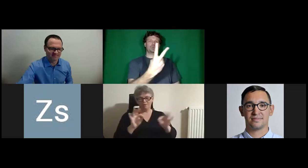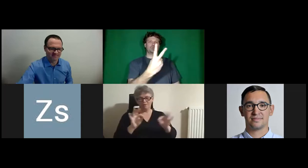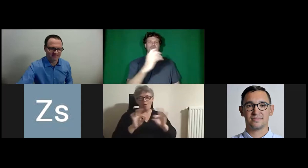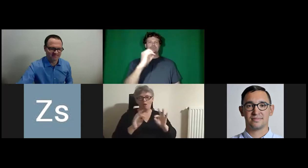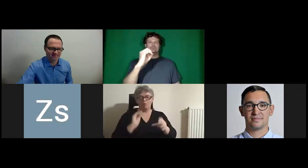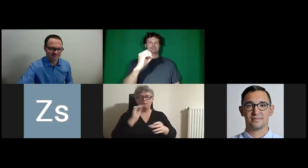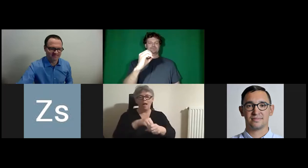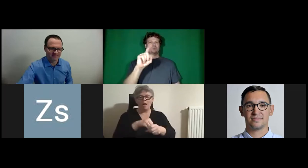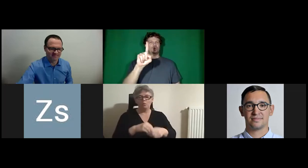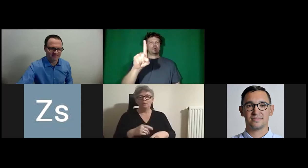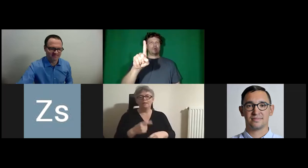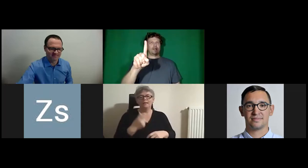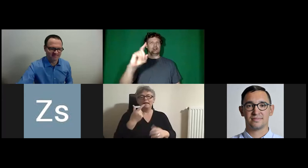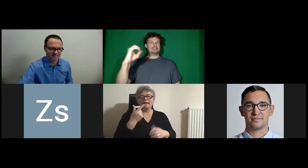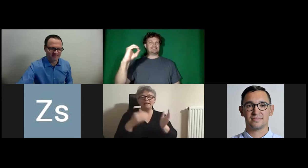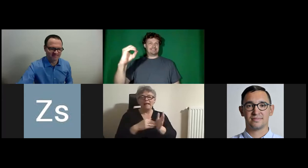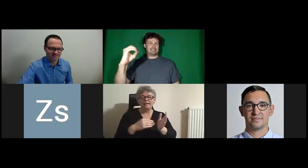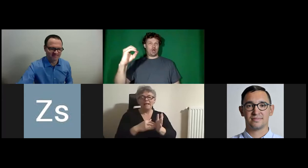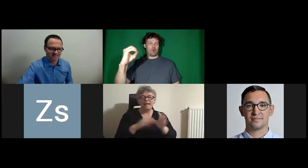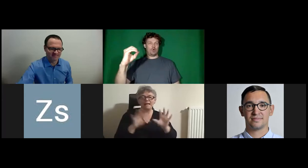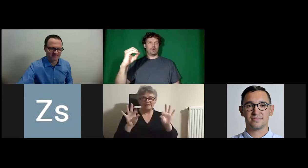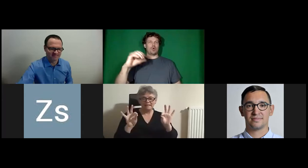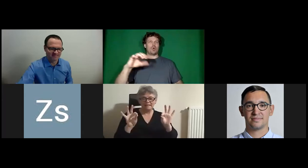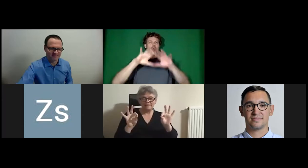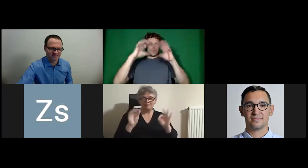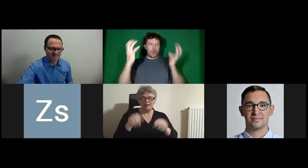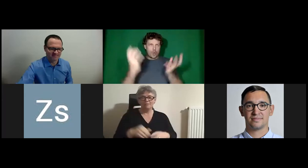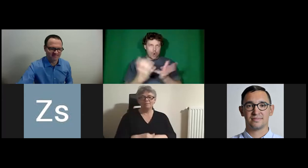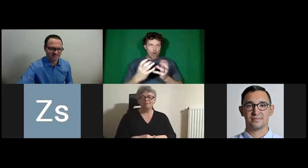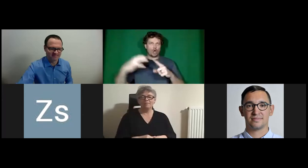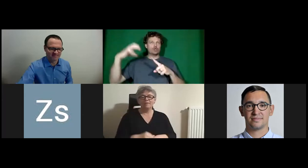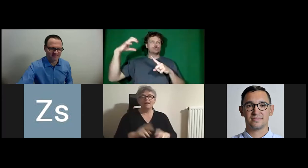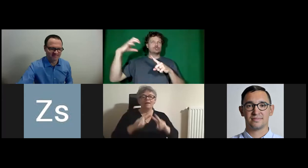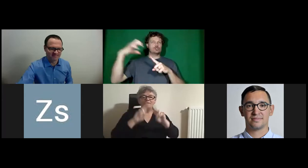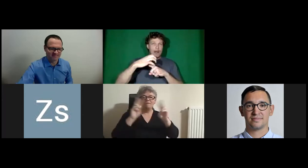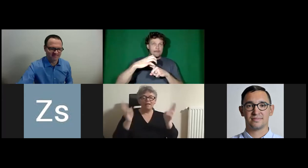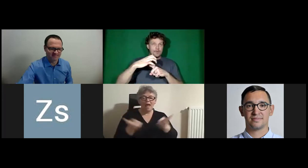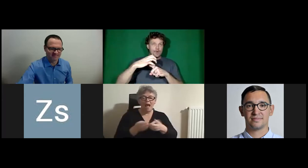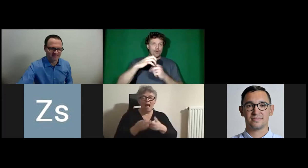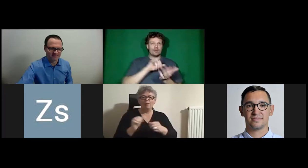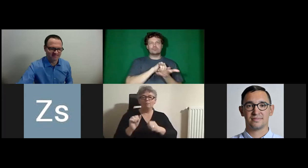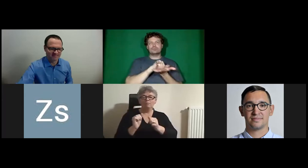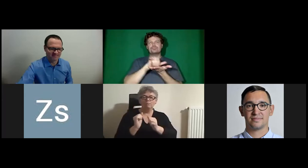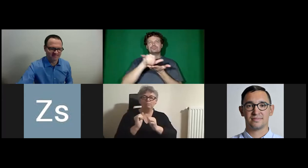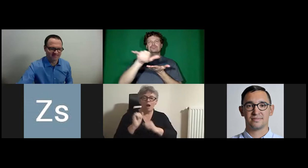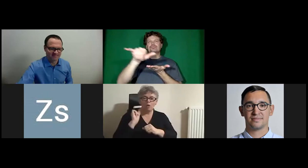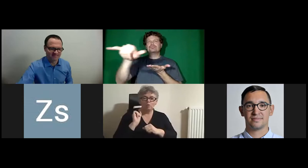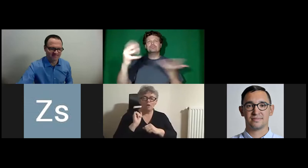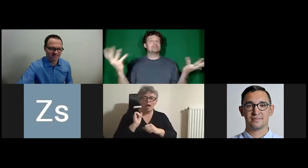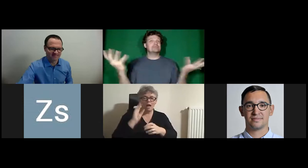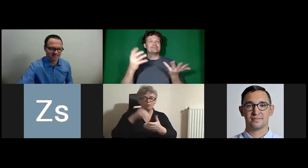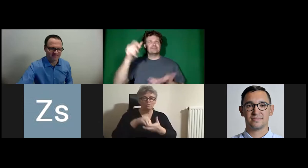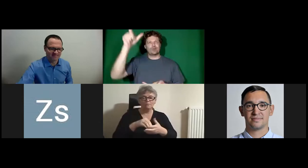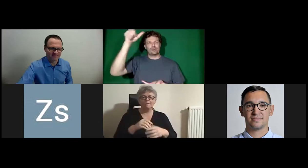was chosen to be part. And this happened in 2010. And I was able to go to the